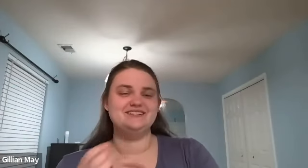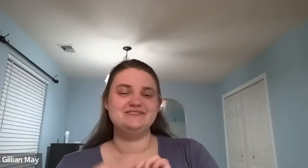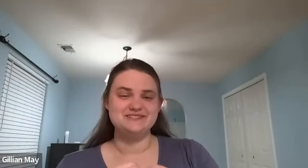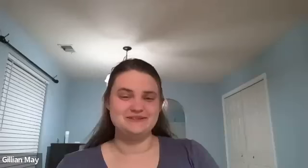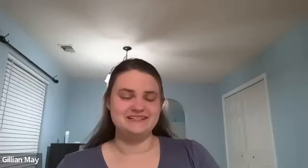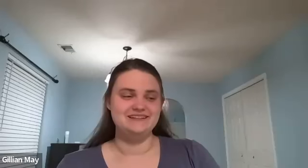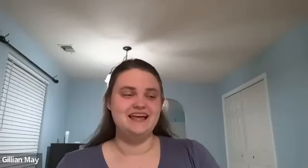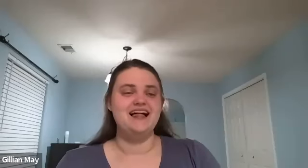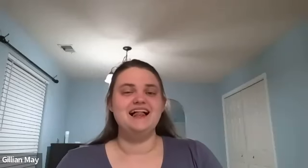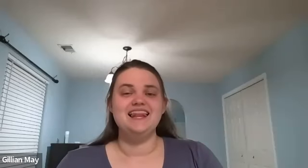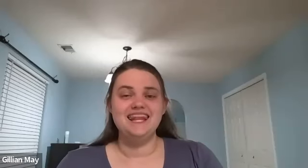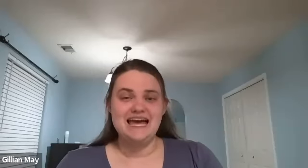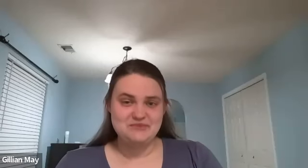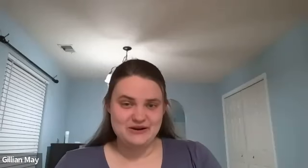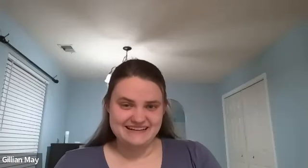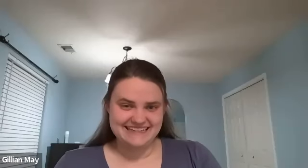our first one, library.